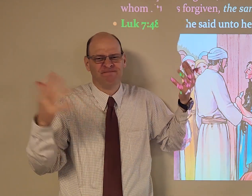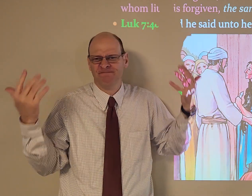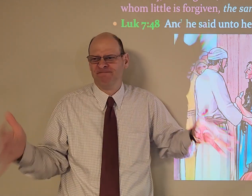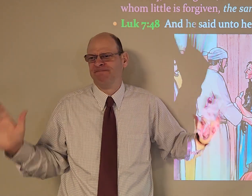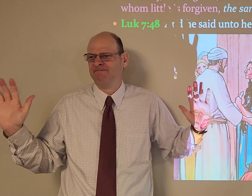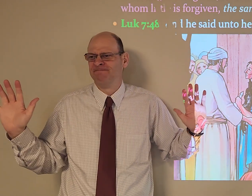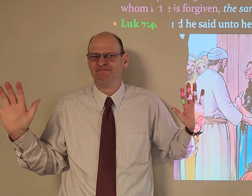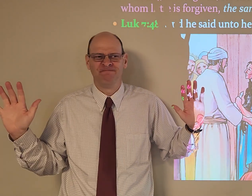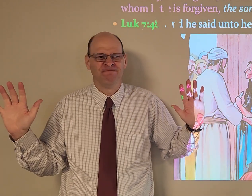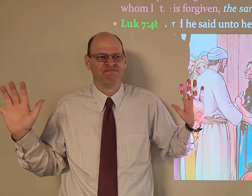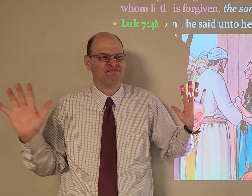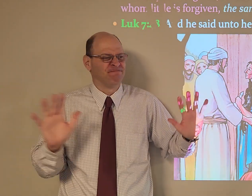They're gone.